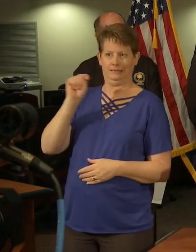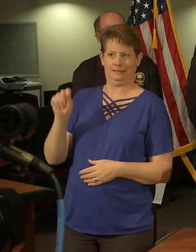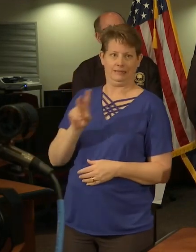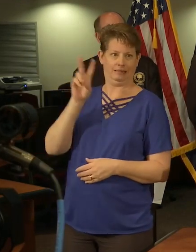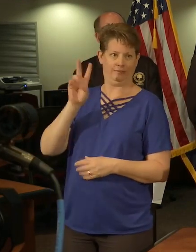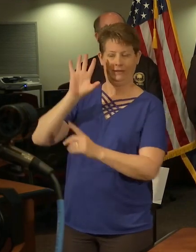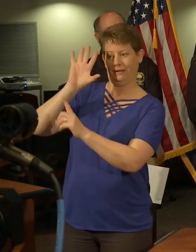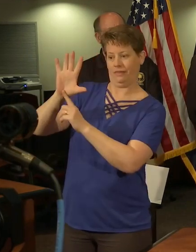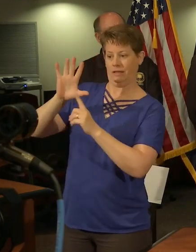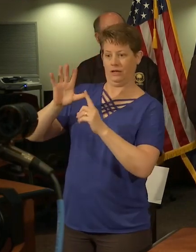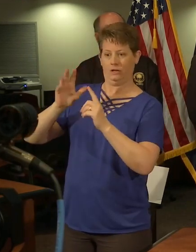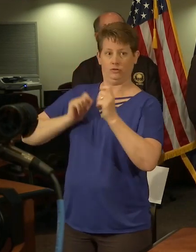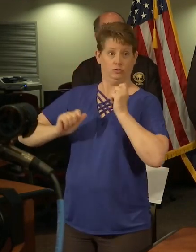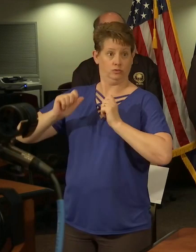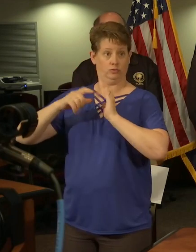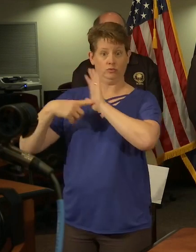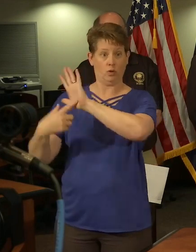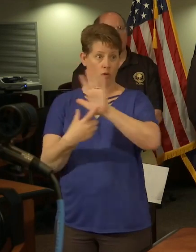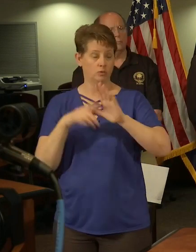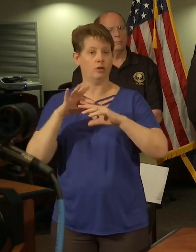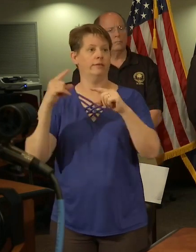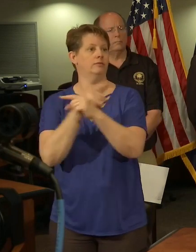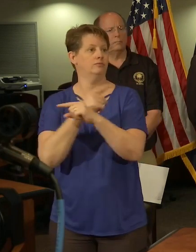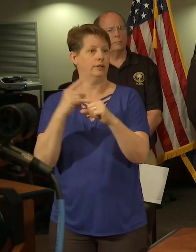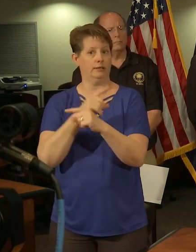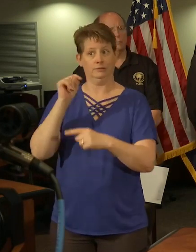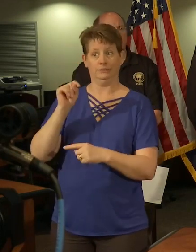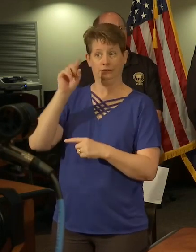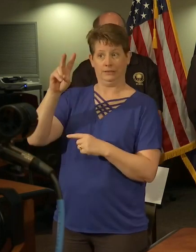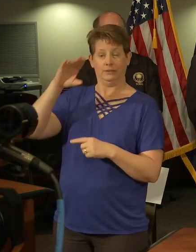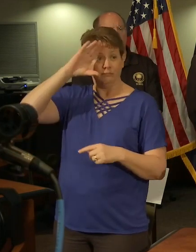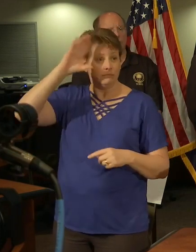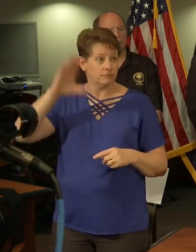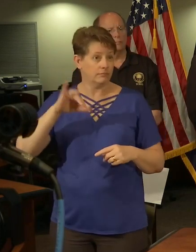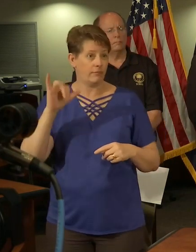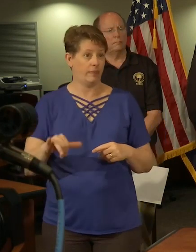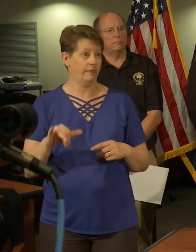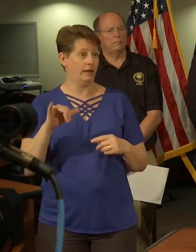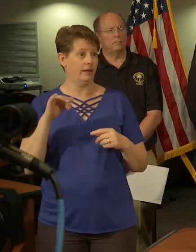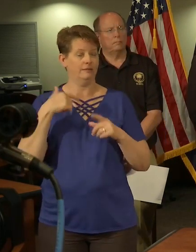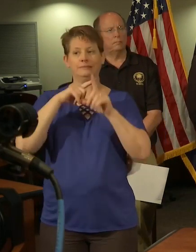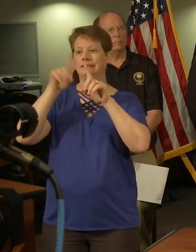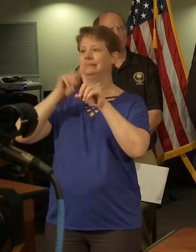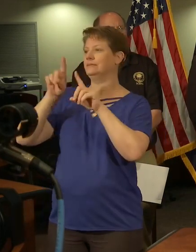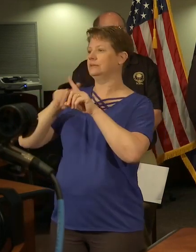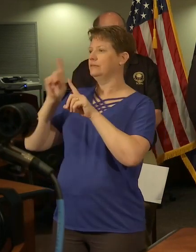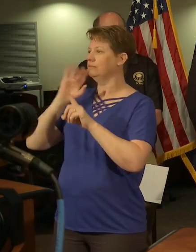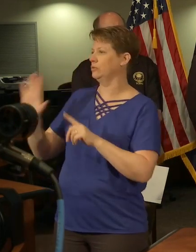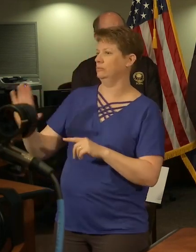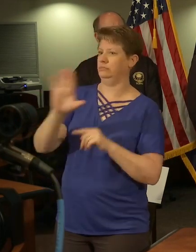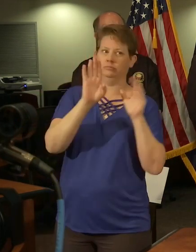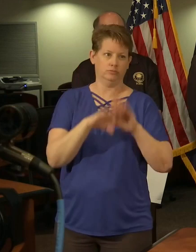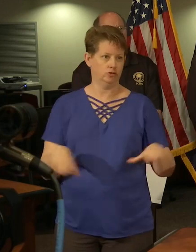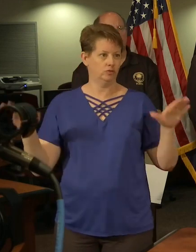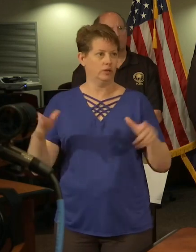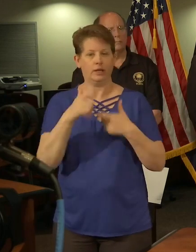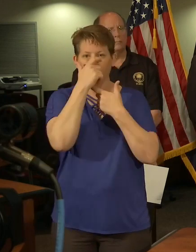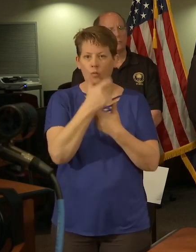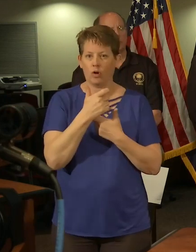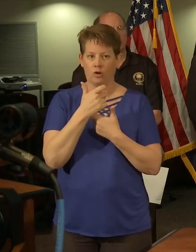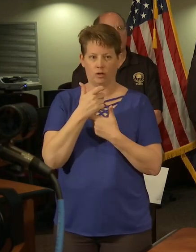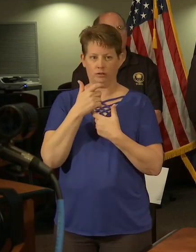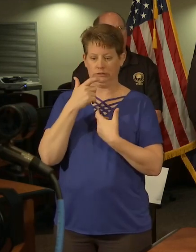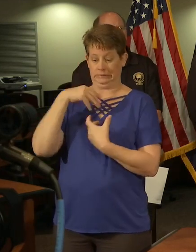programming that is delivered on their regular TV station. As you know, those have different channels that children view